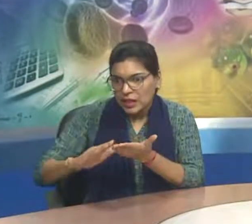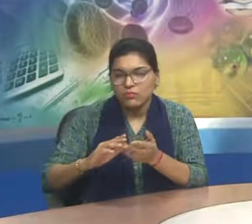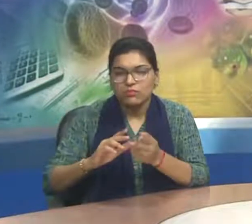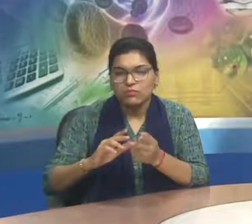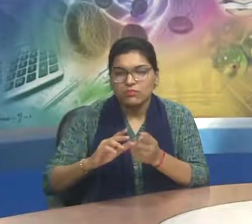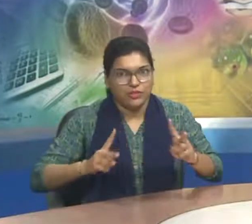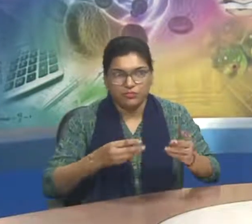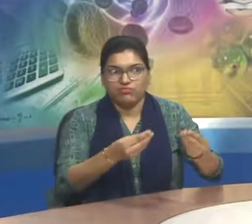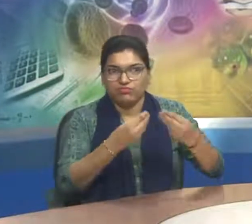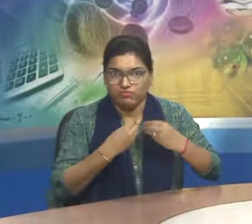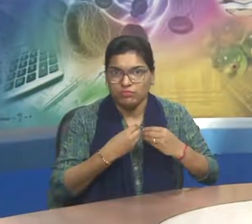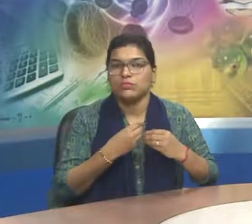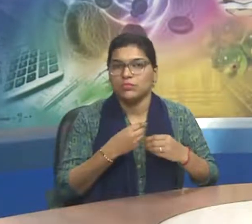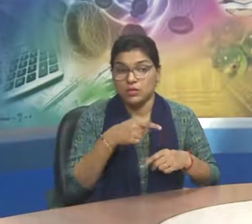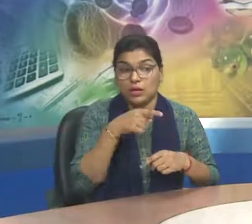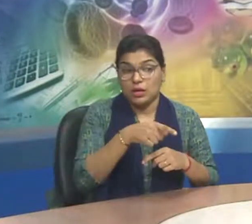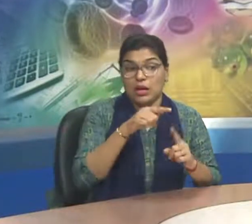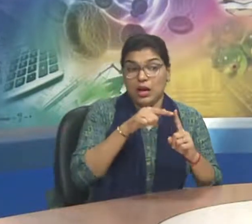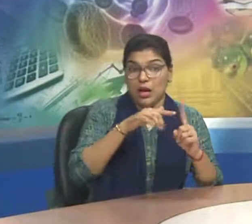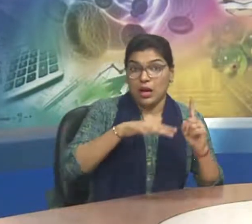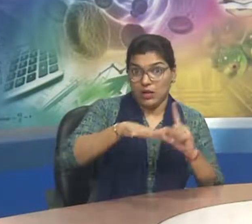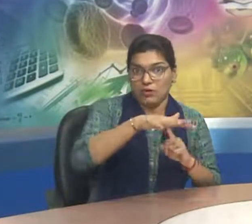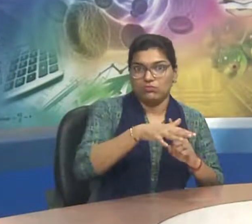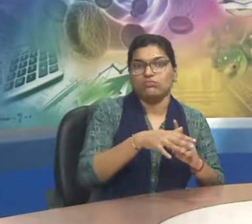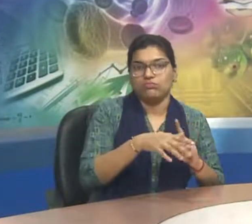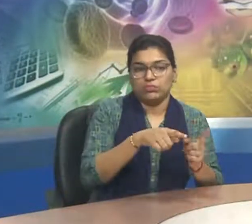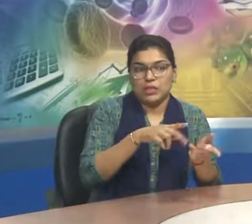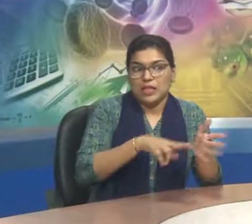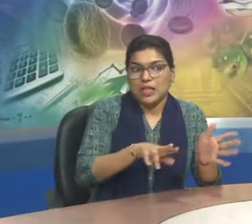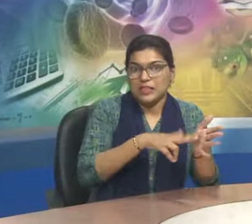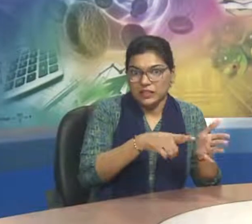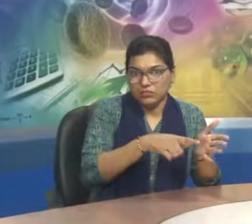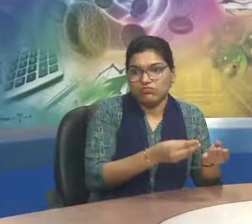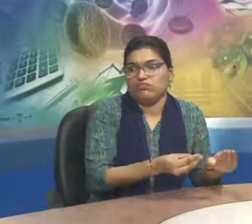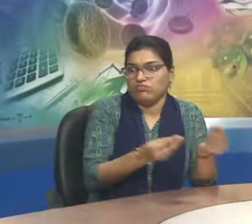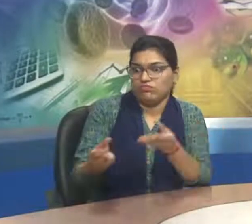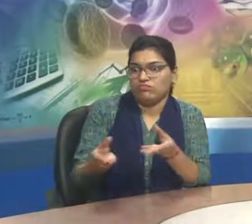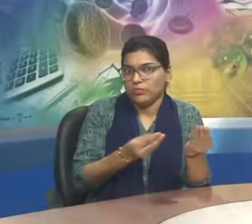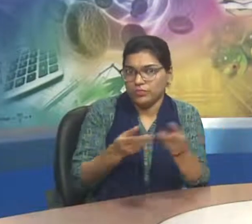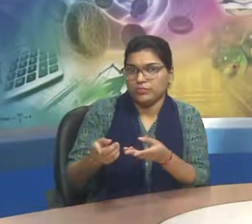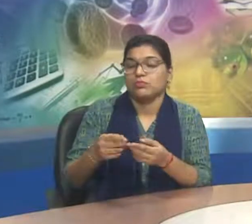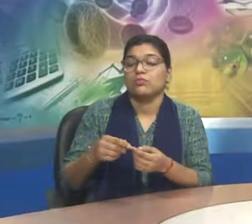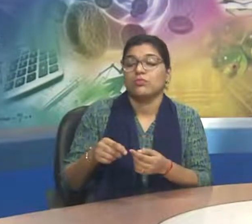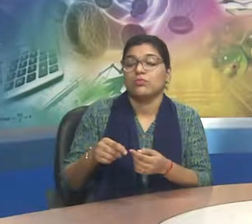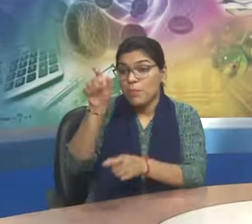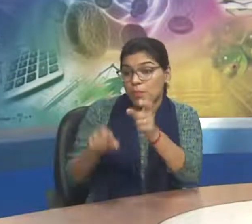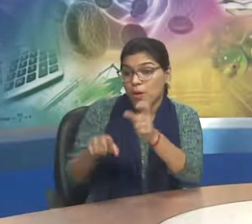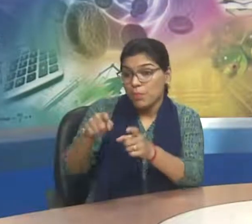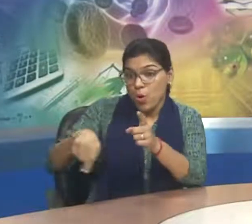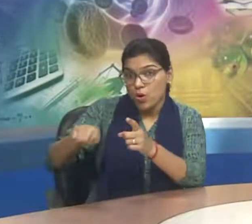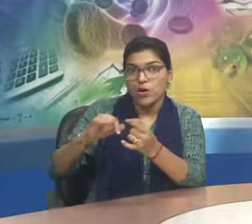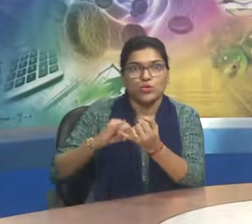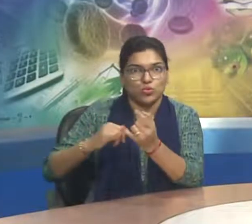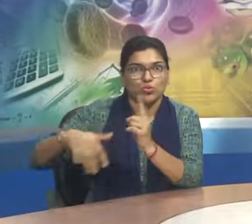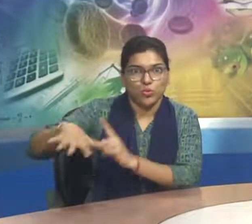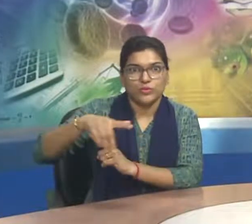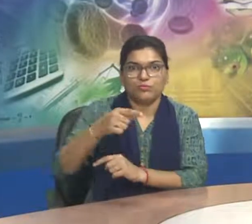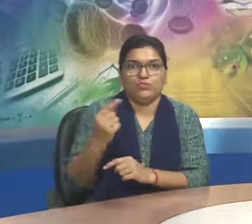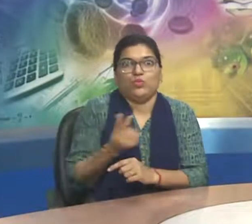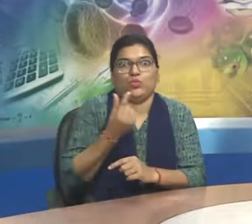needs. So all these things we get from the environment and the human